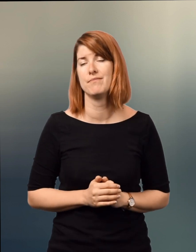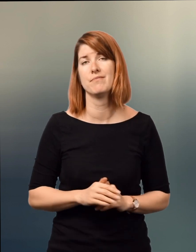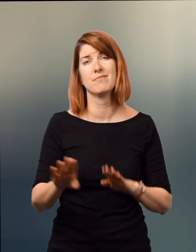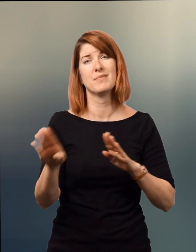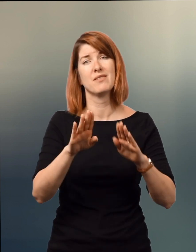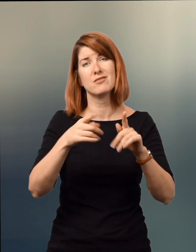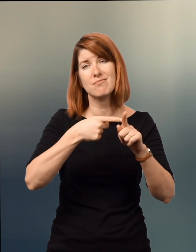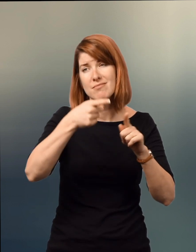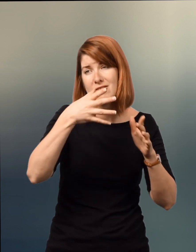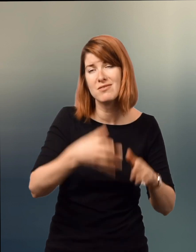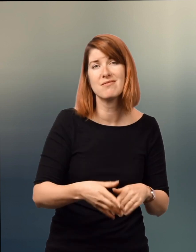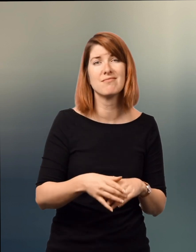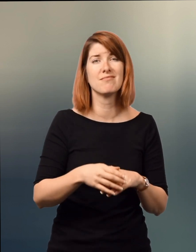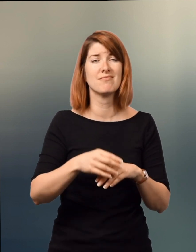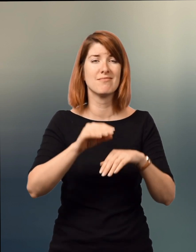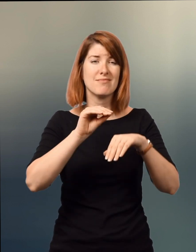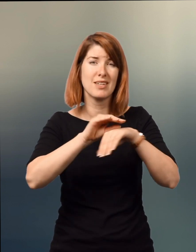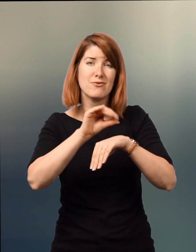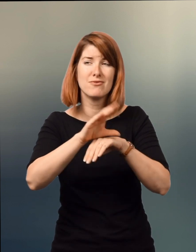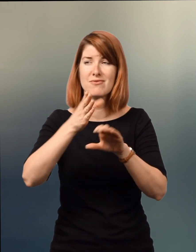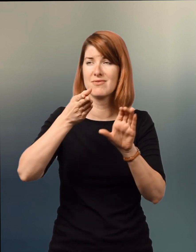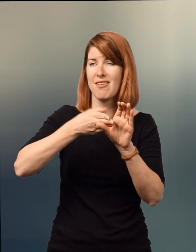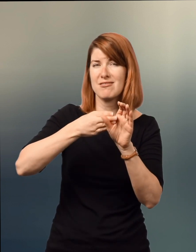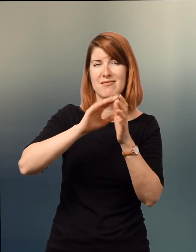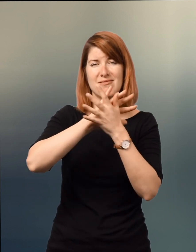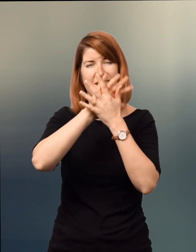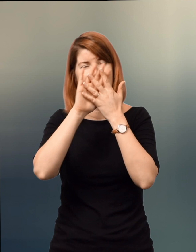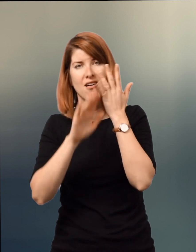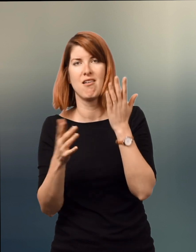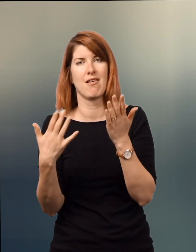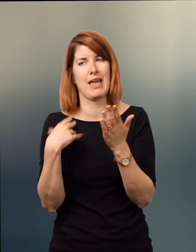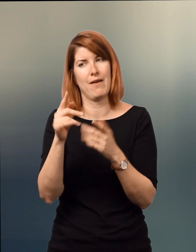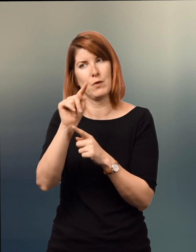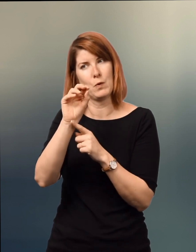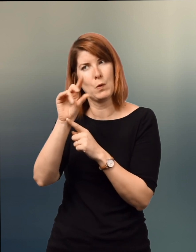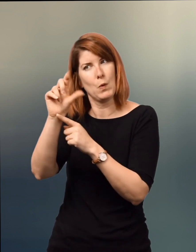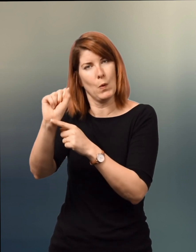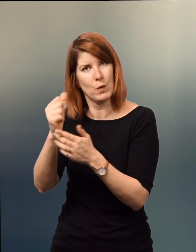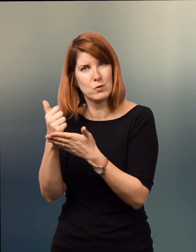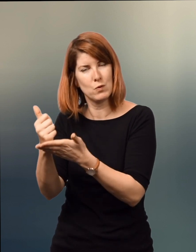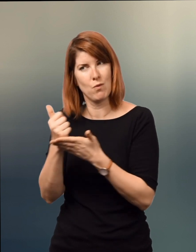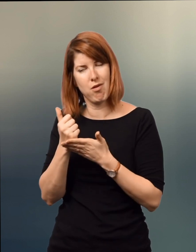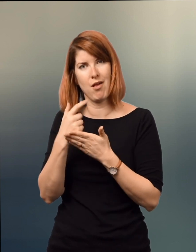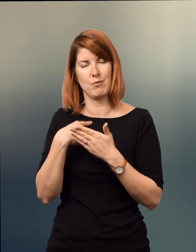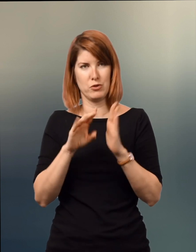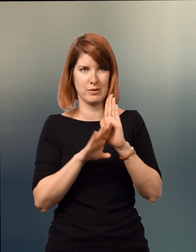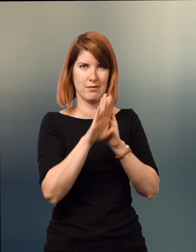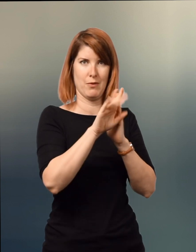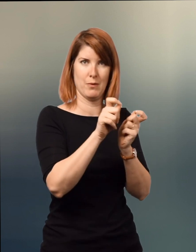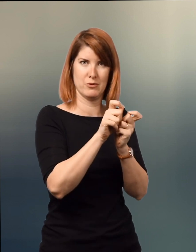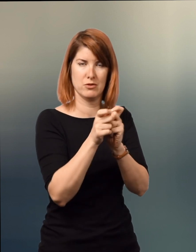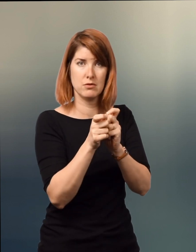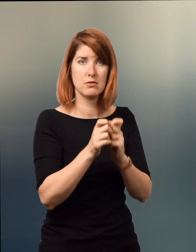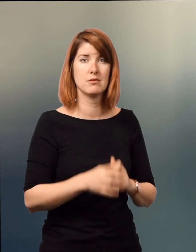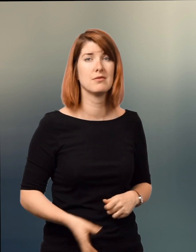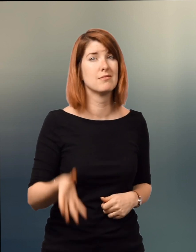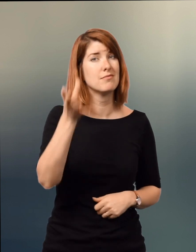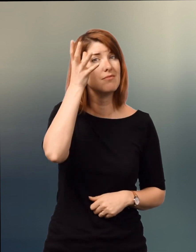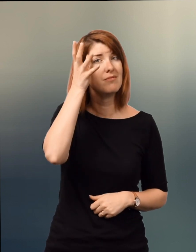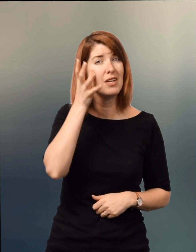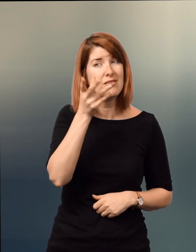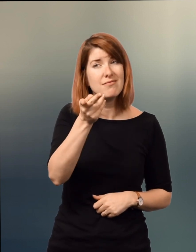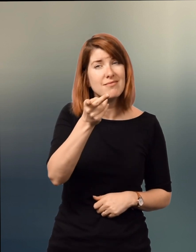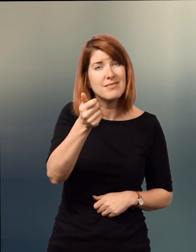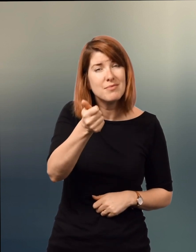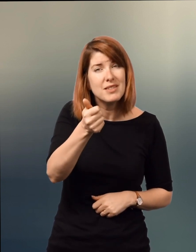specialists, counselors, and psychologists have the tools to help identify and implement these kinds of environmental changes. Parents can also